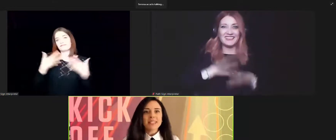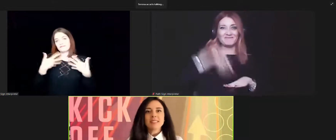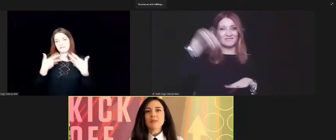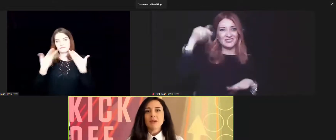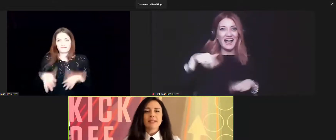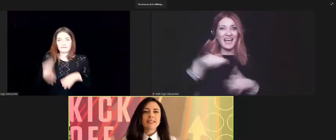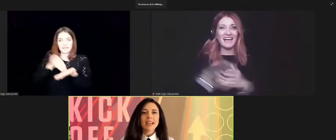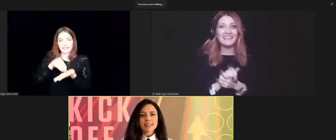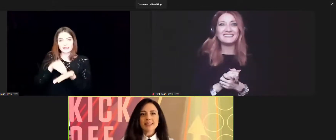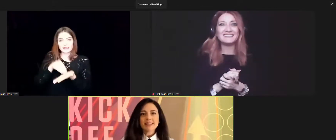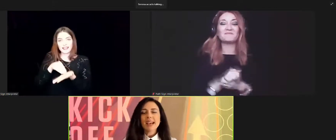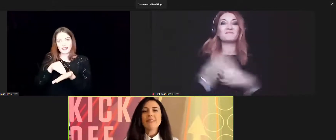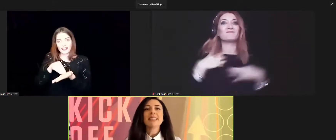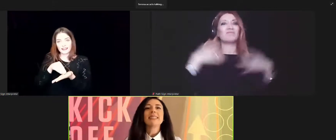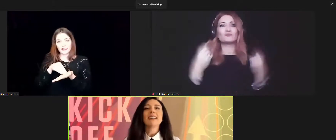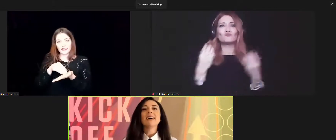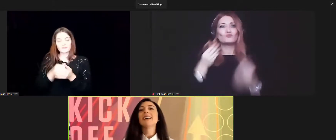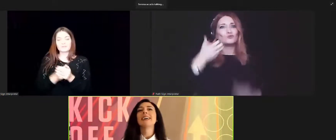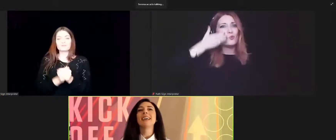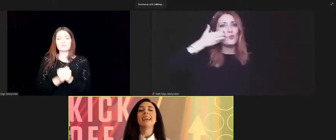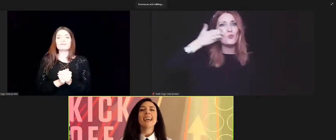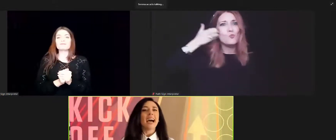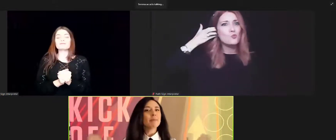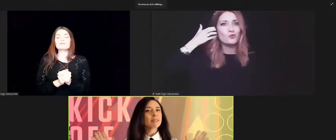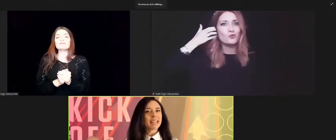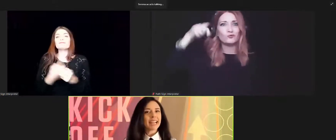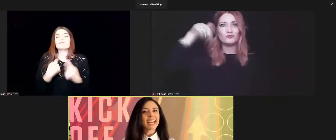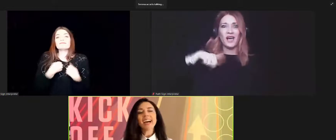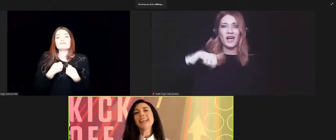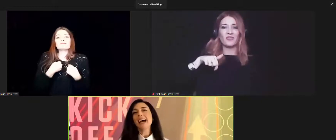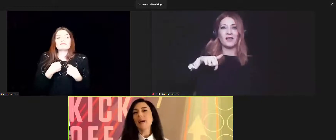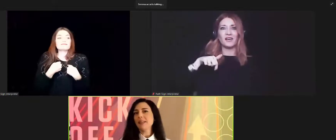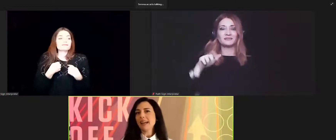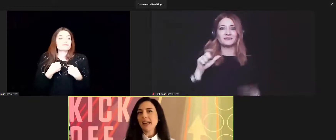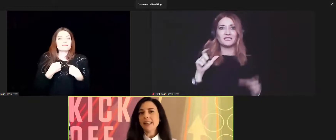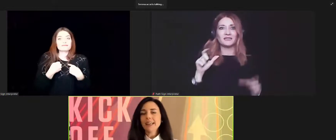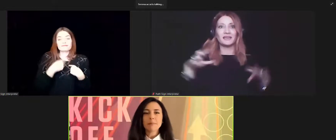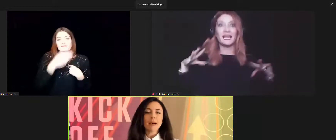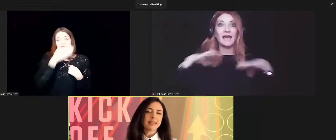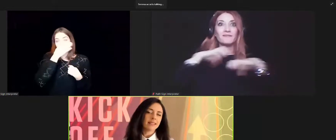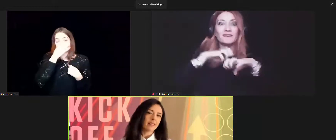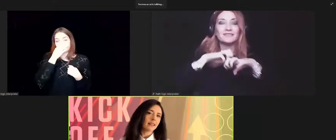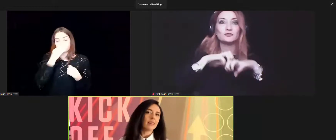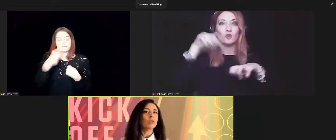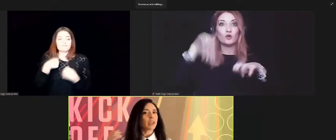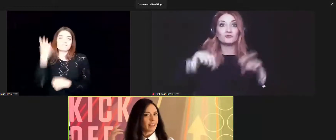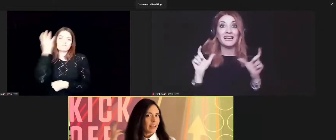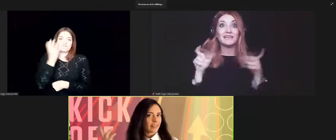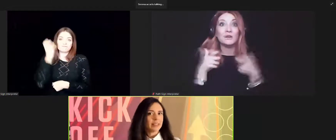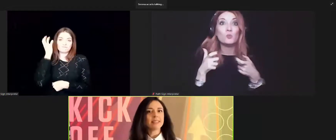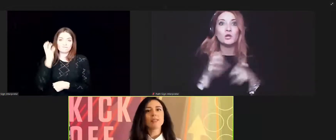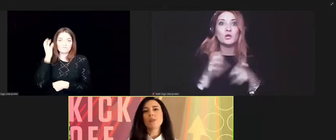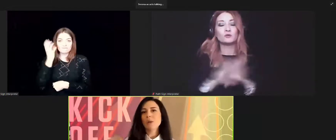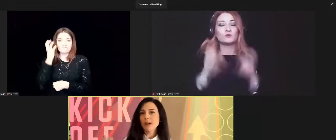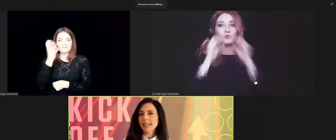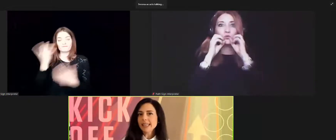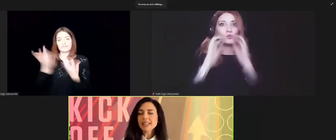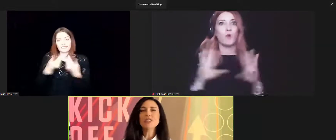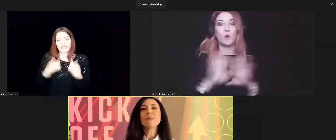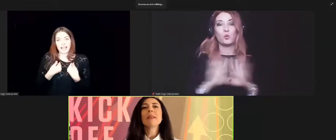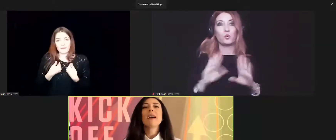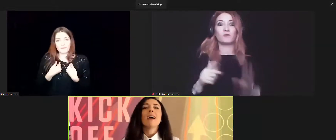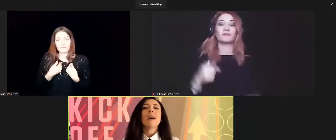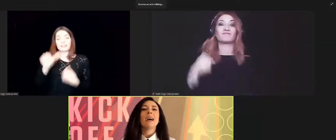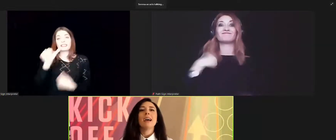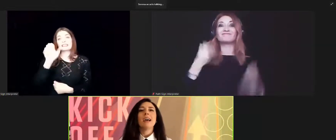for staying this event. I'm Serena Akai, I'm Italian, but you can have this from my